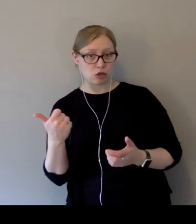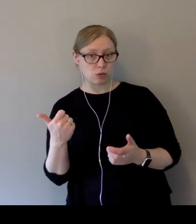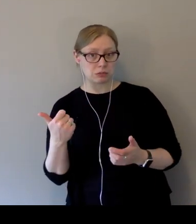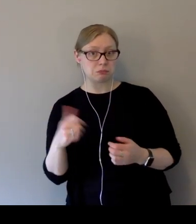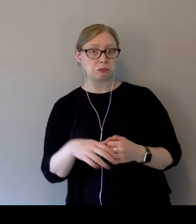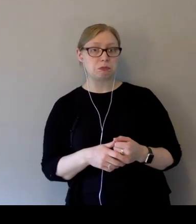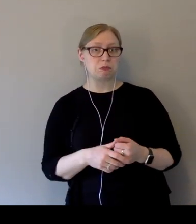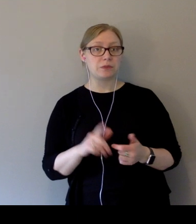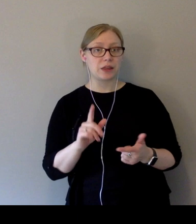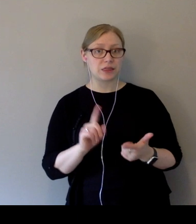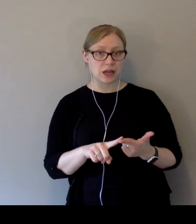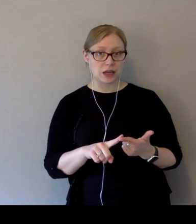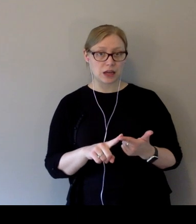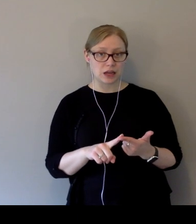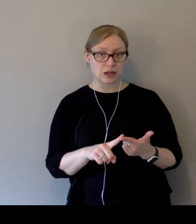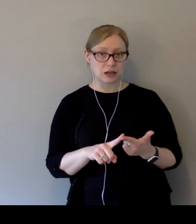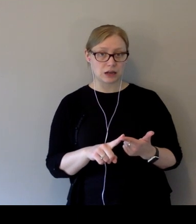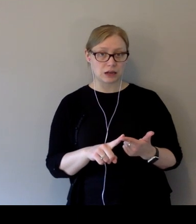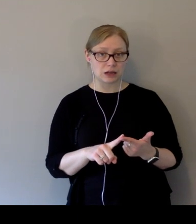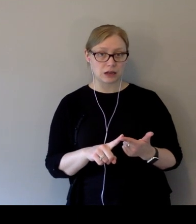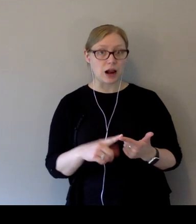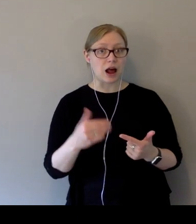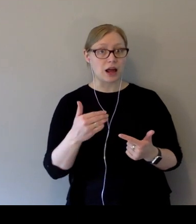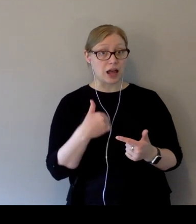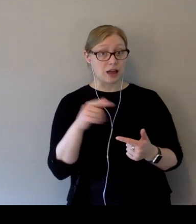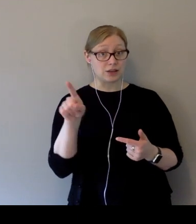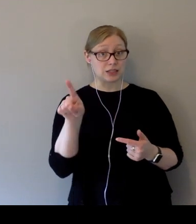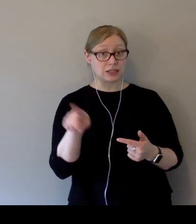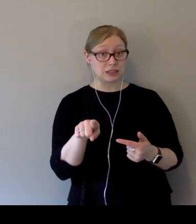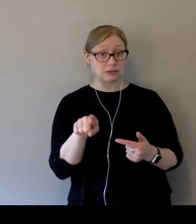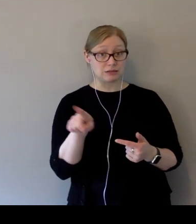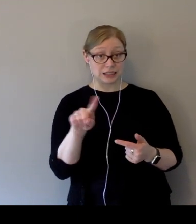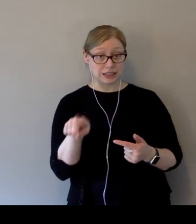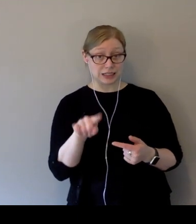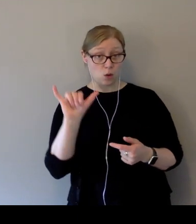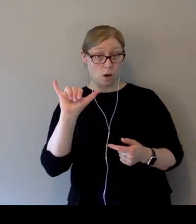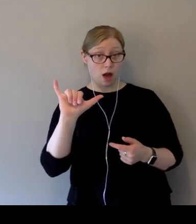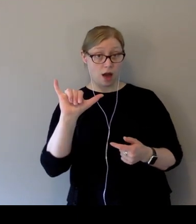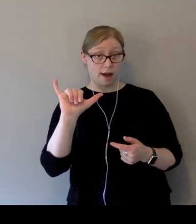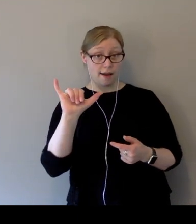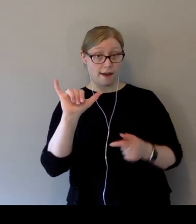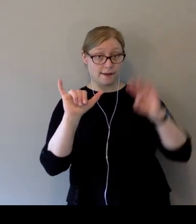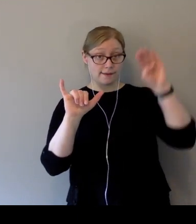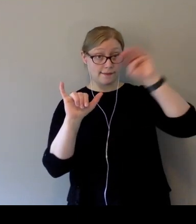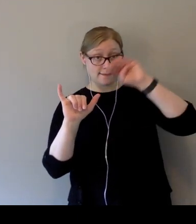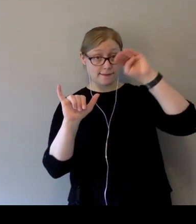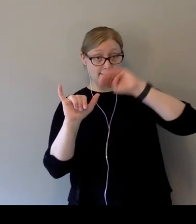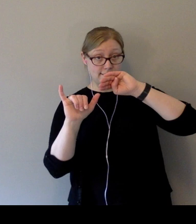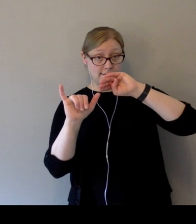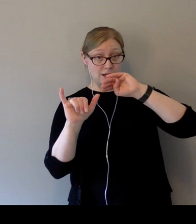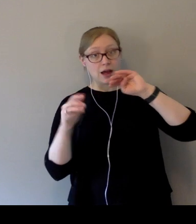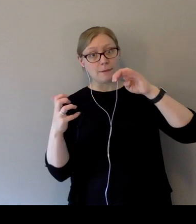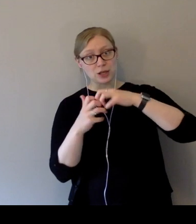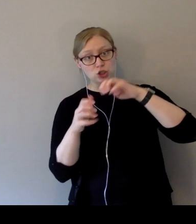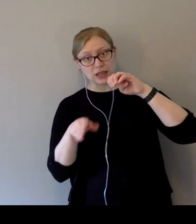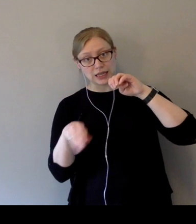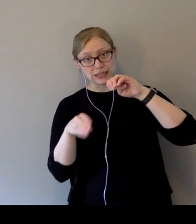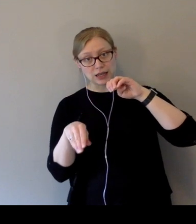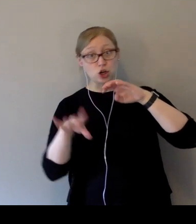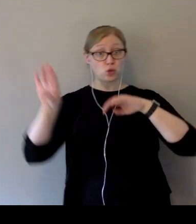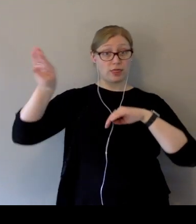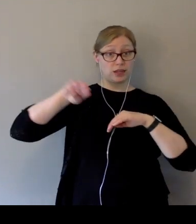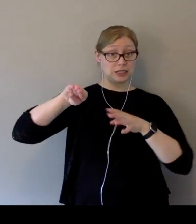And then I have this other side, ZY, and that's going to match this side. And then we